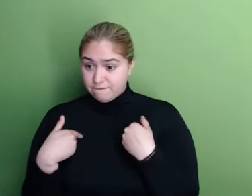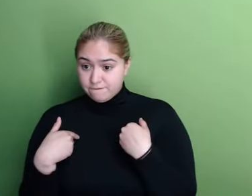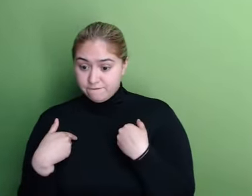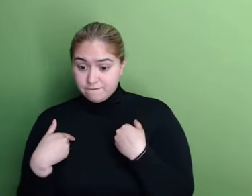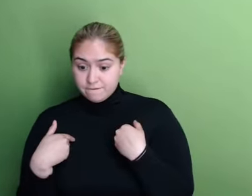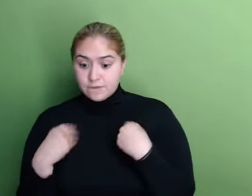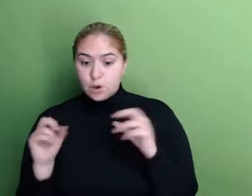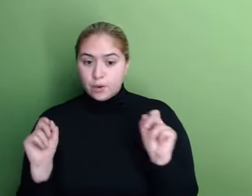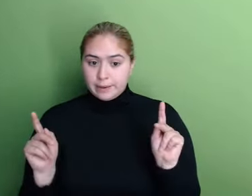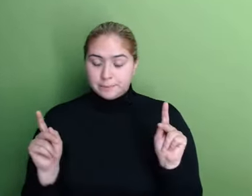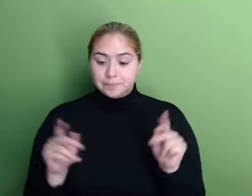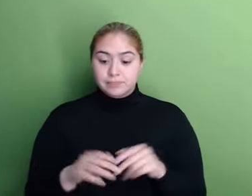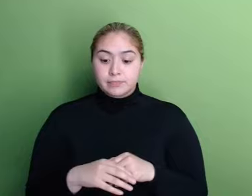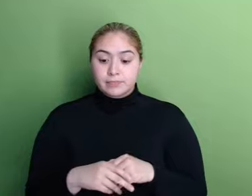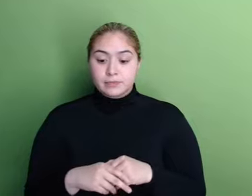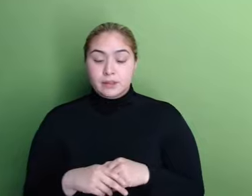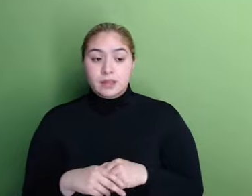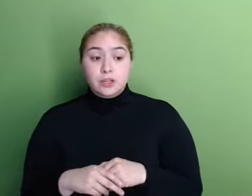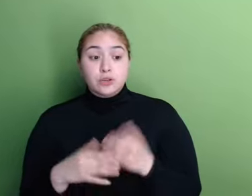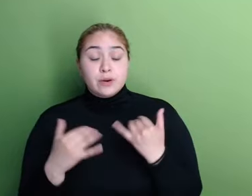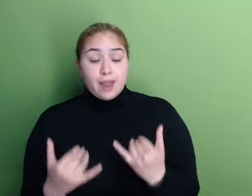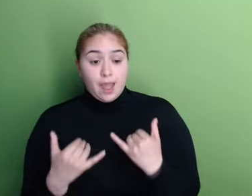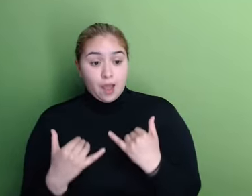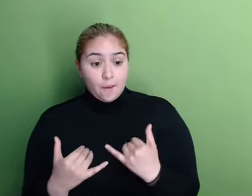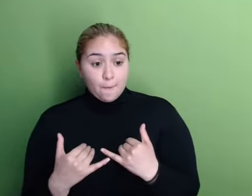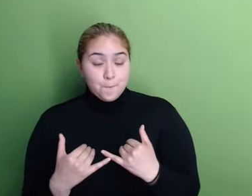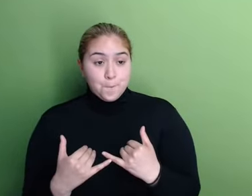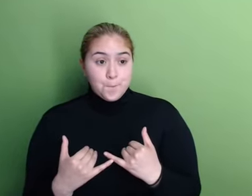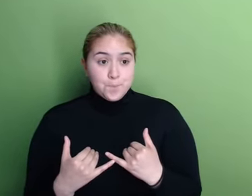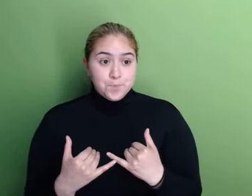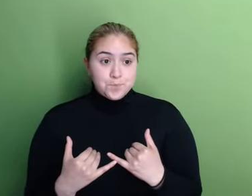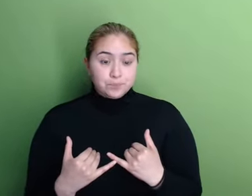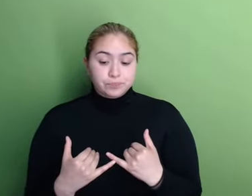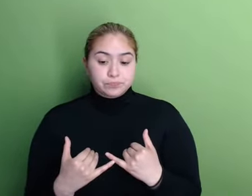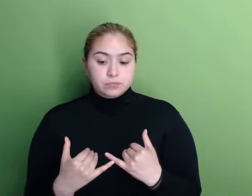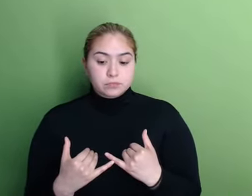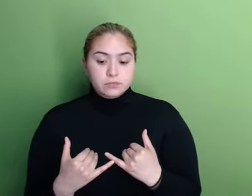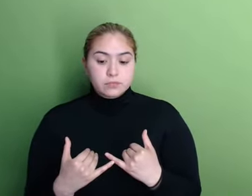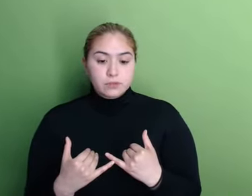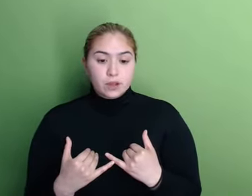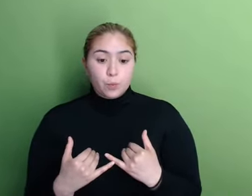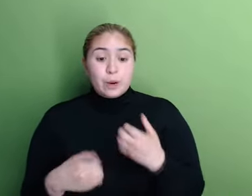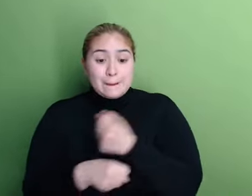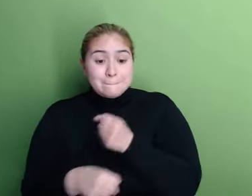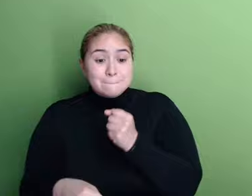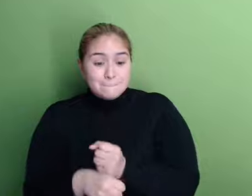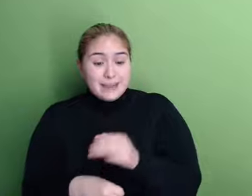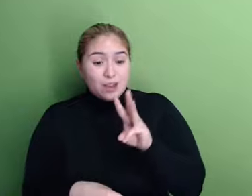Okay, it's coming back. This is what I want you to do, okay? Since we're making worms, what shape are worms usually